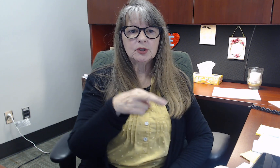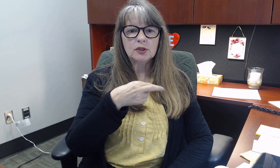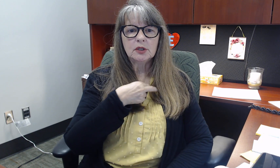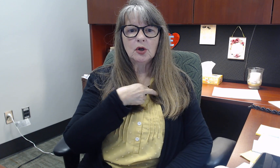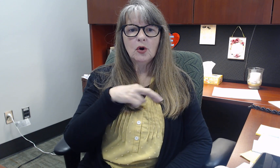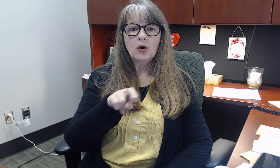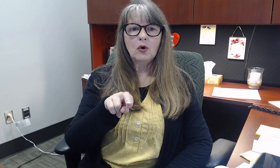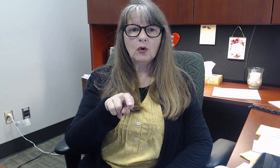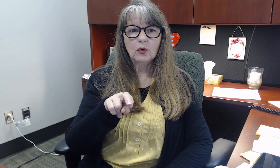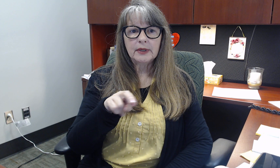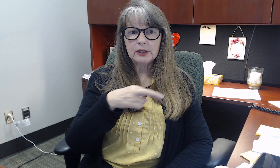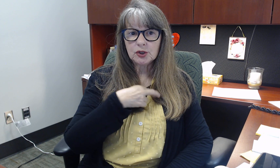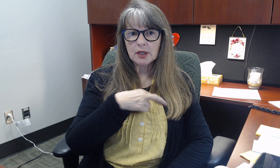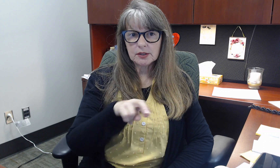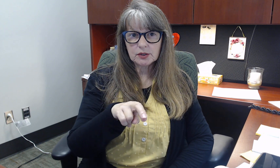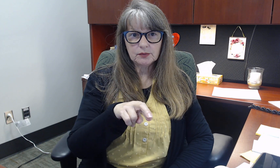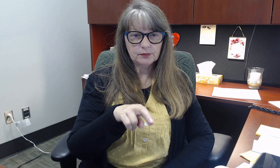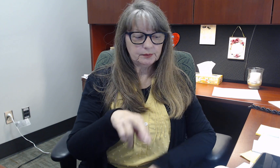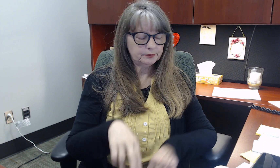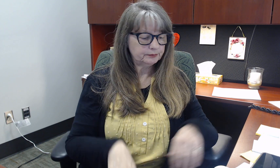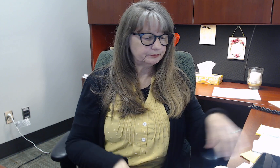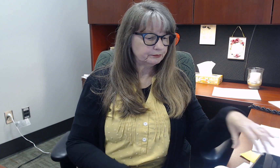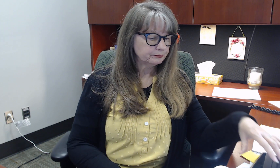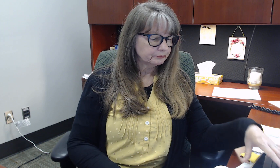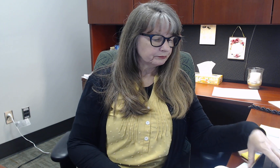religion or religious.